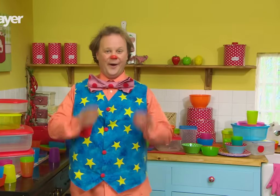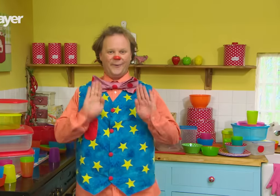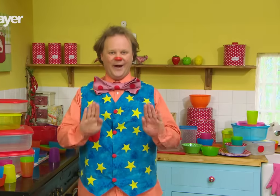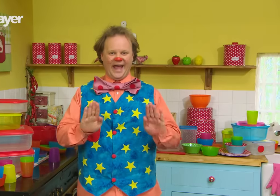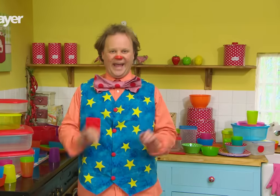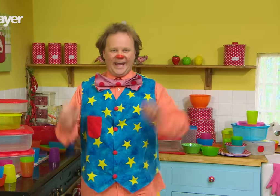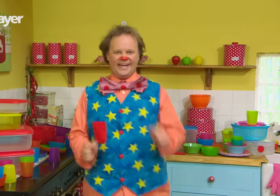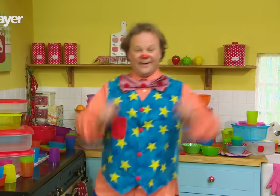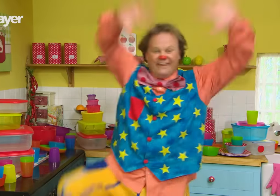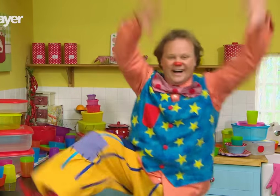Aha!